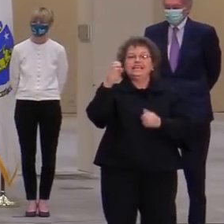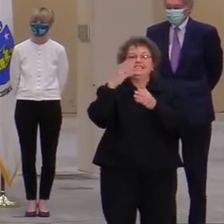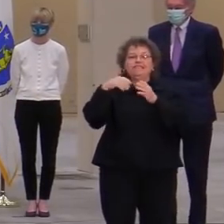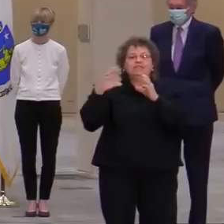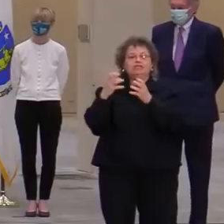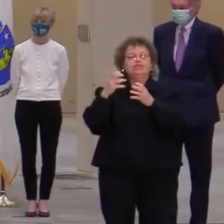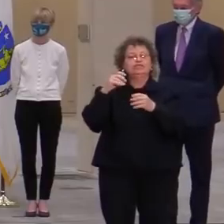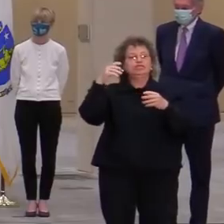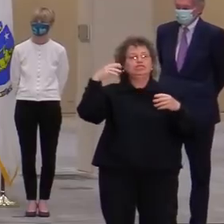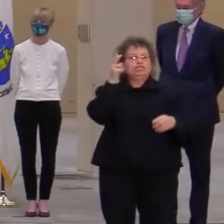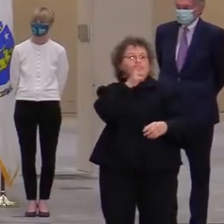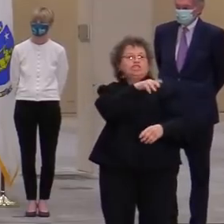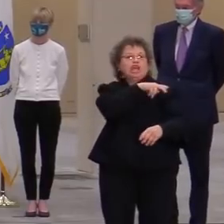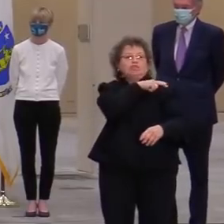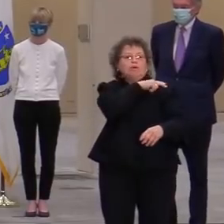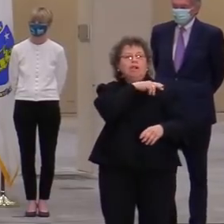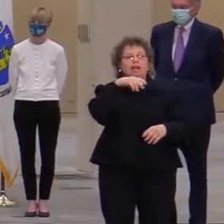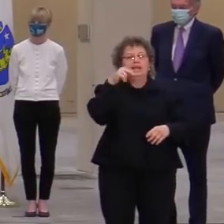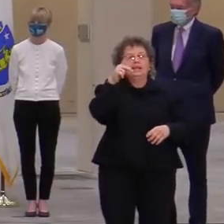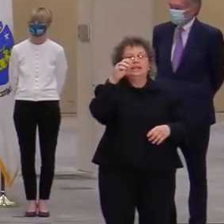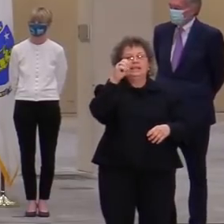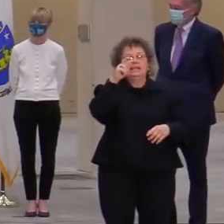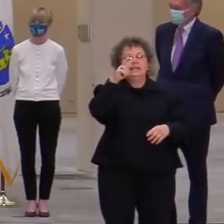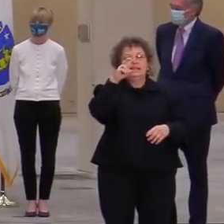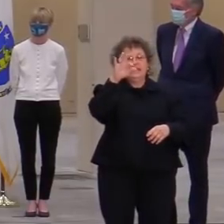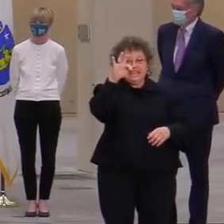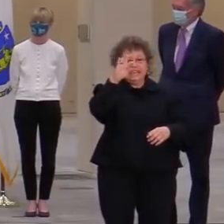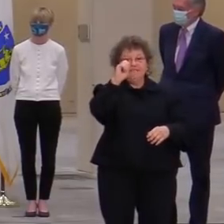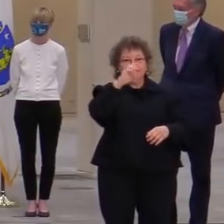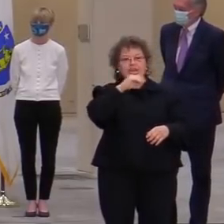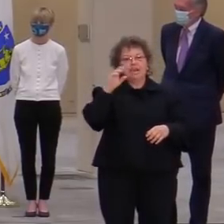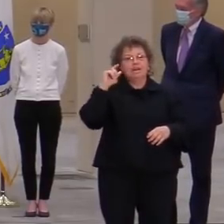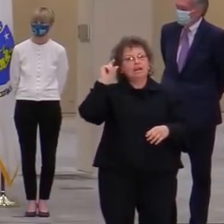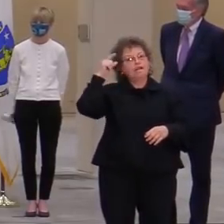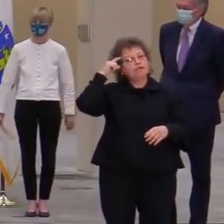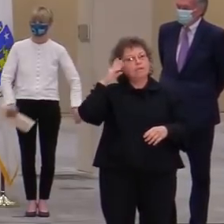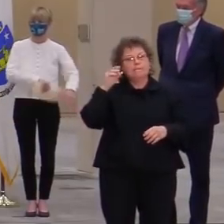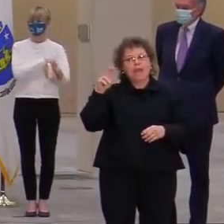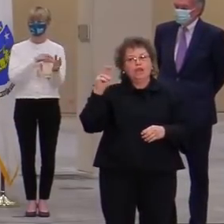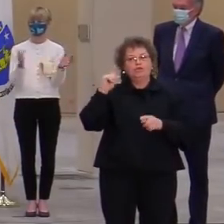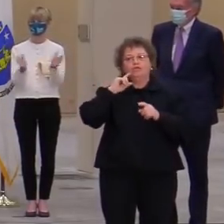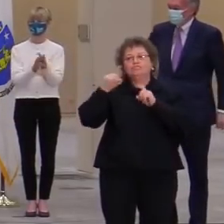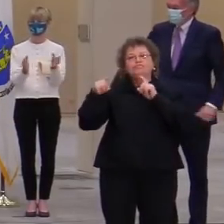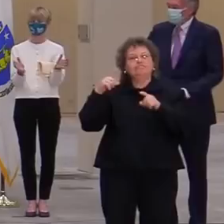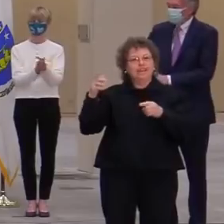General Keith and also Governor Baker. So we want to thank them as well.